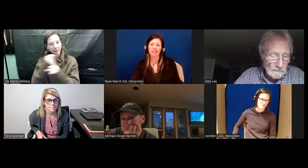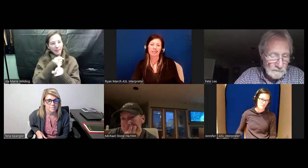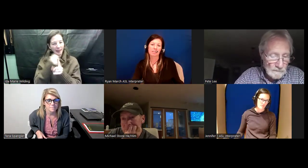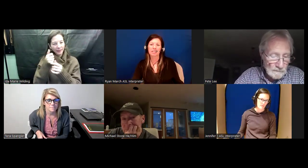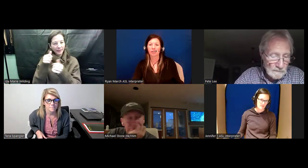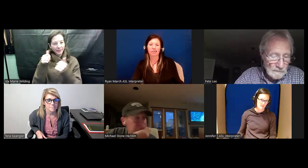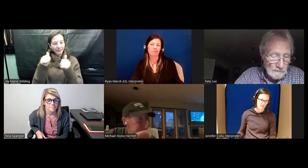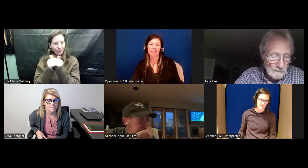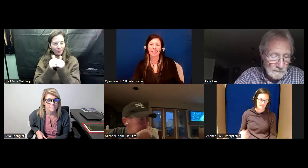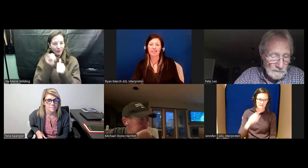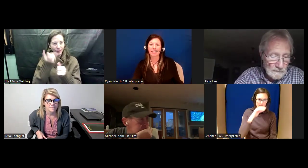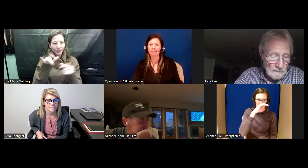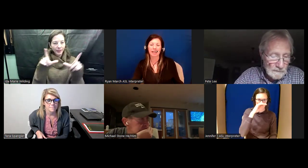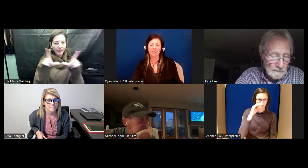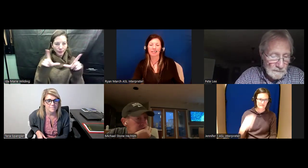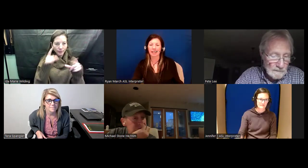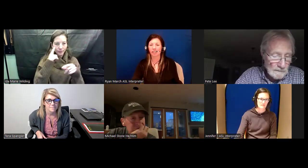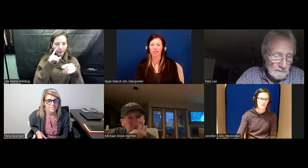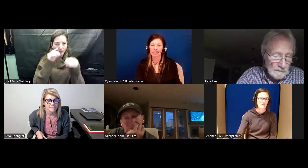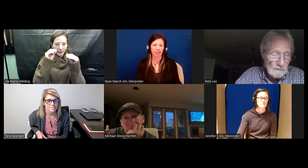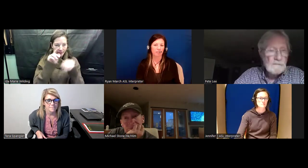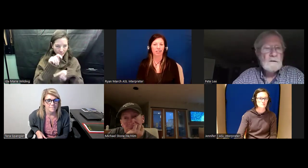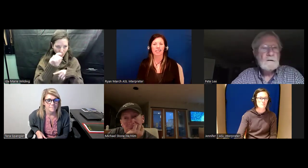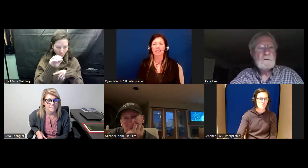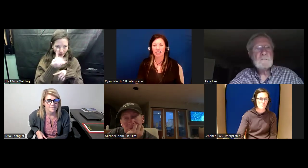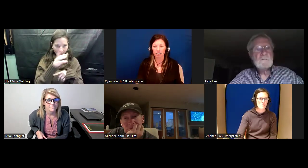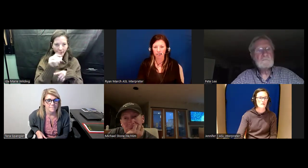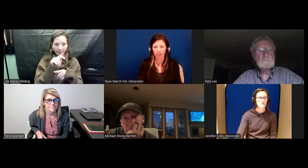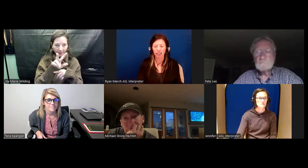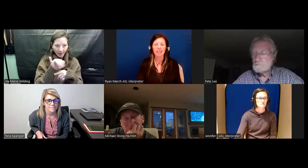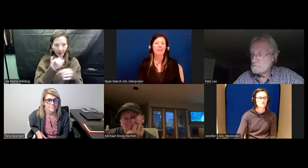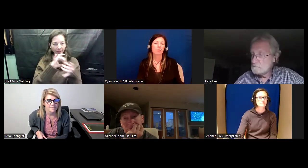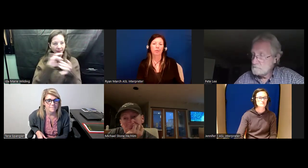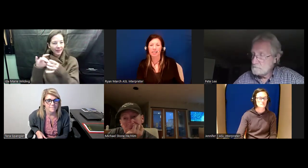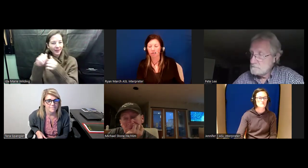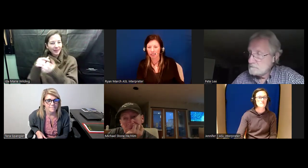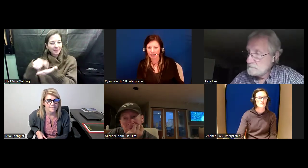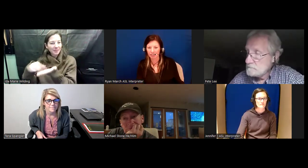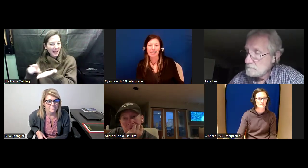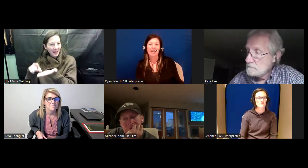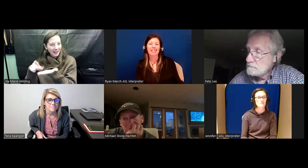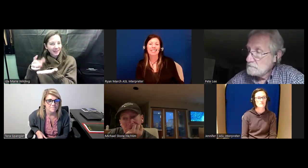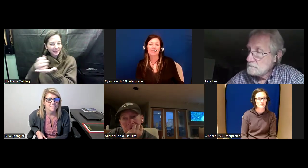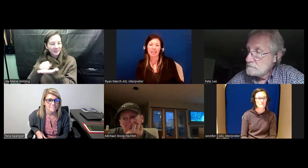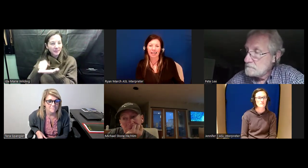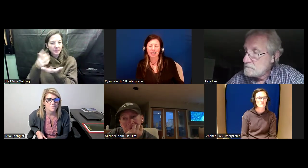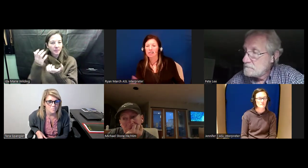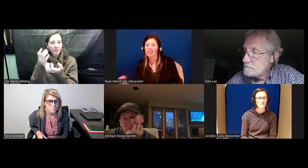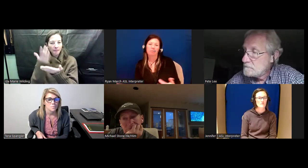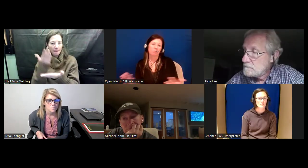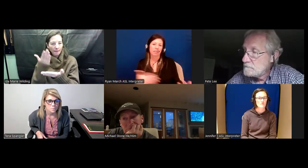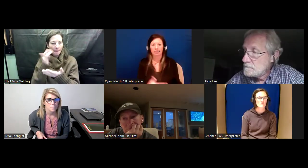things, really have an impact. They kind of go together as far as the licensure for both TODs and